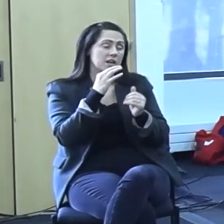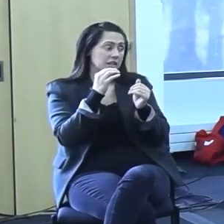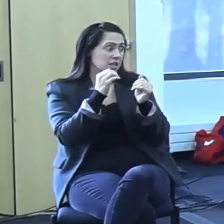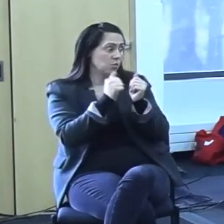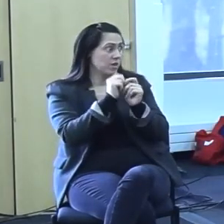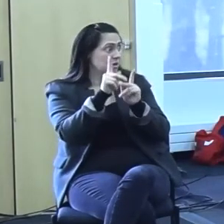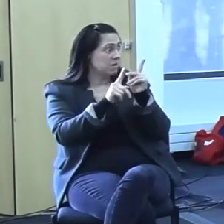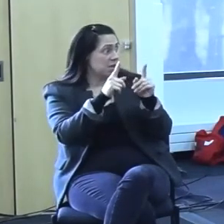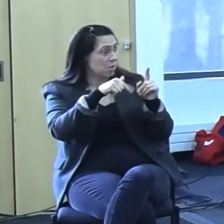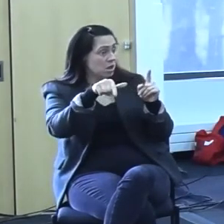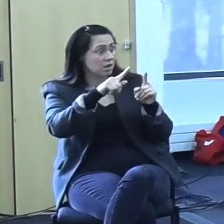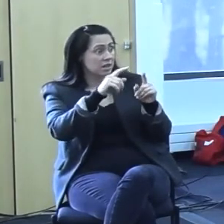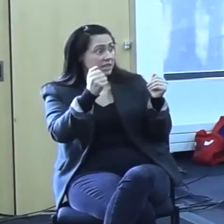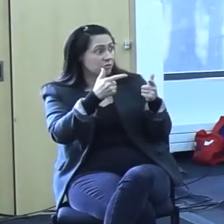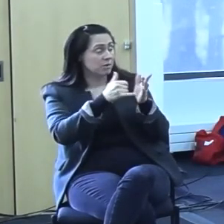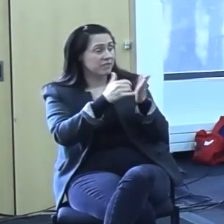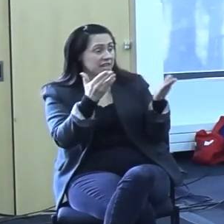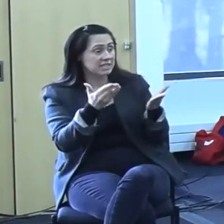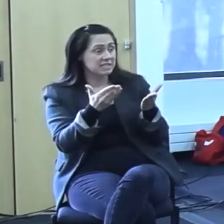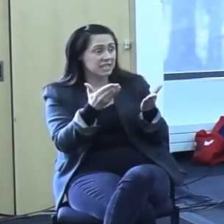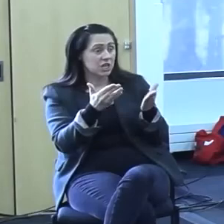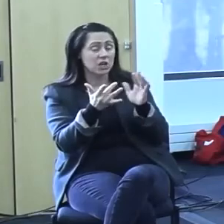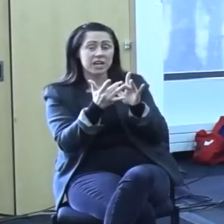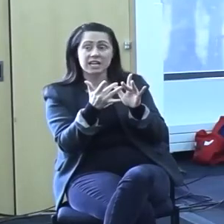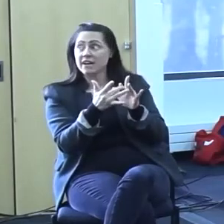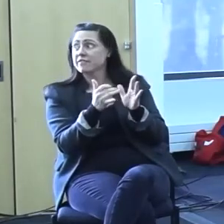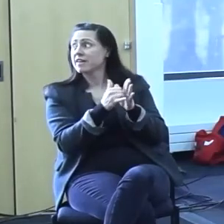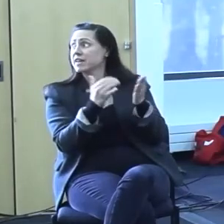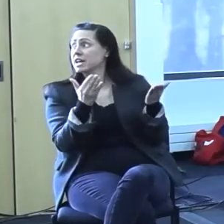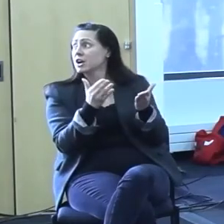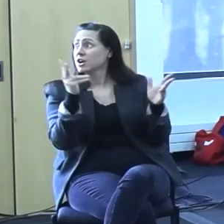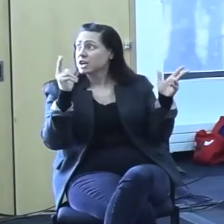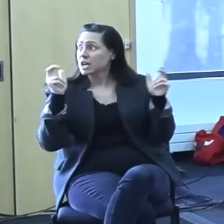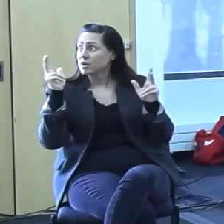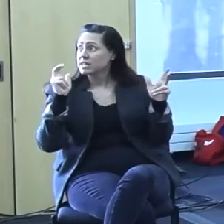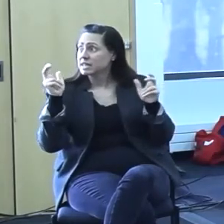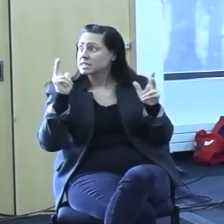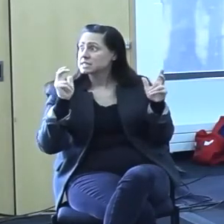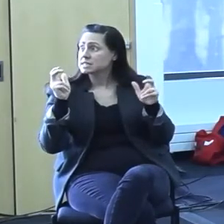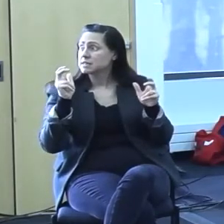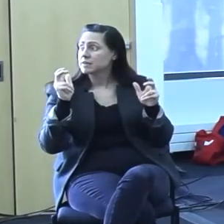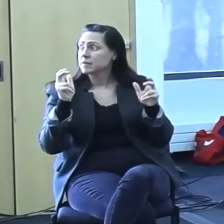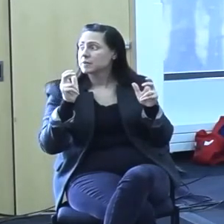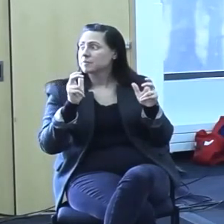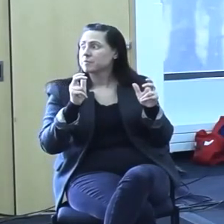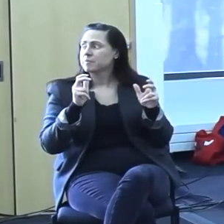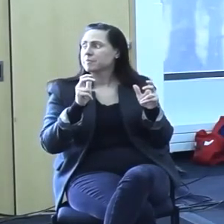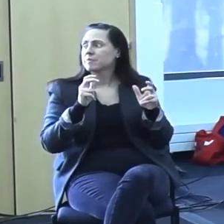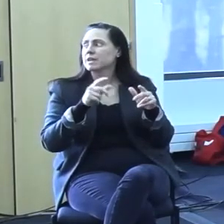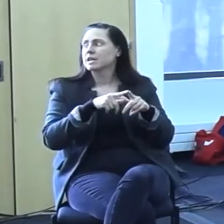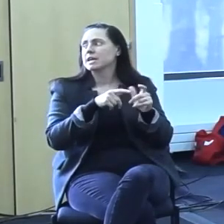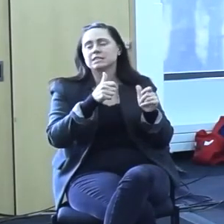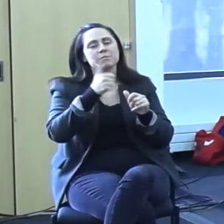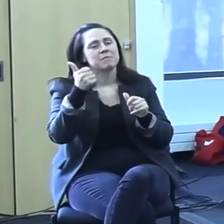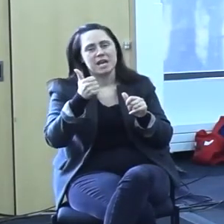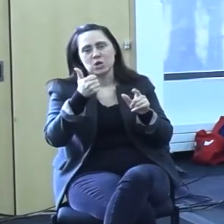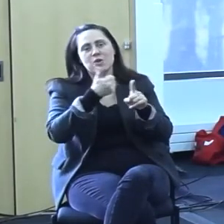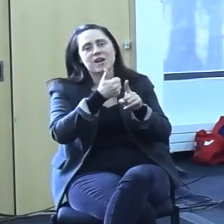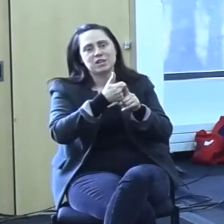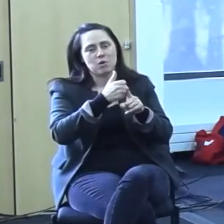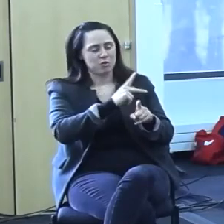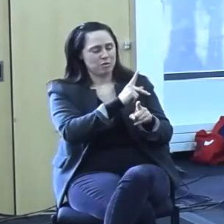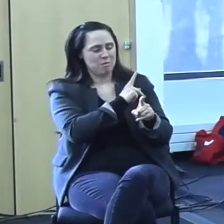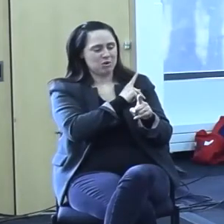like everyone that's here and online that are hearing these, like it's much bigger than your own